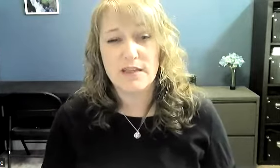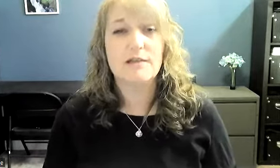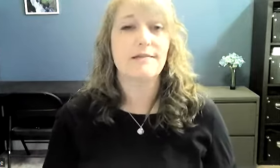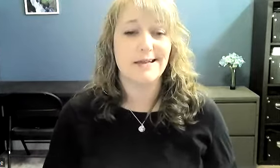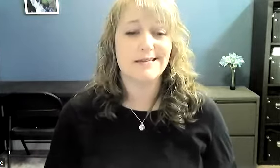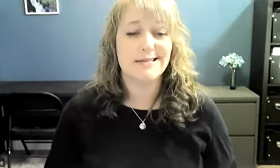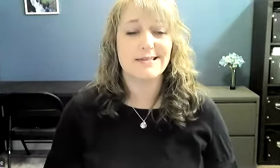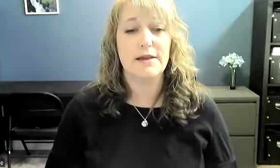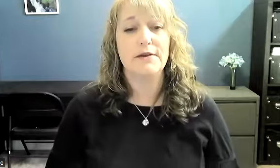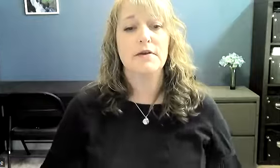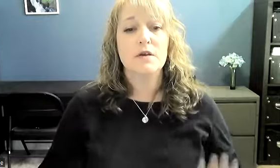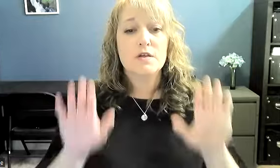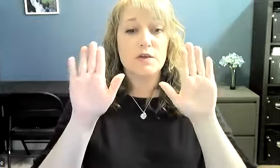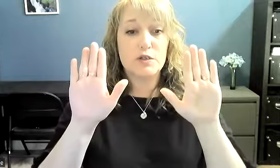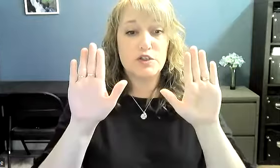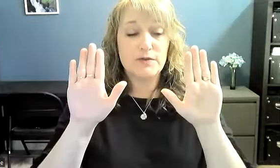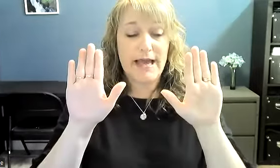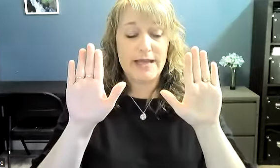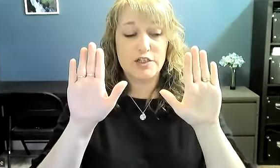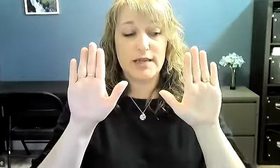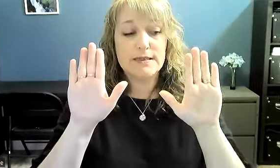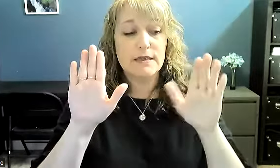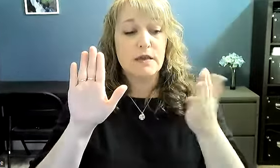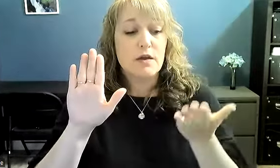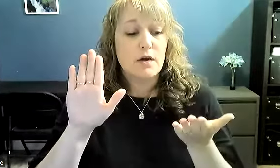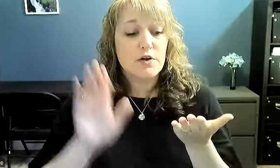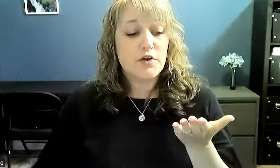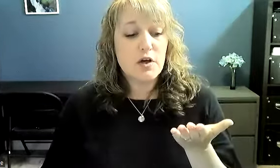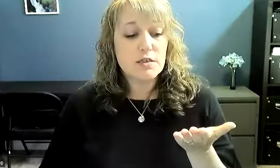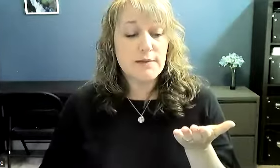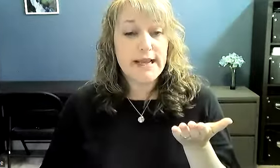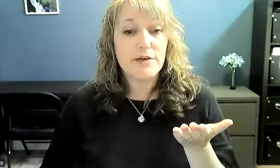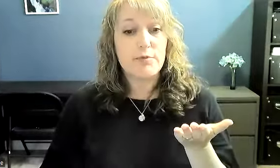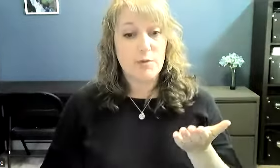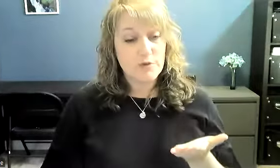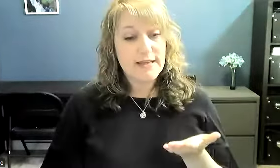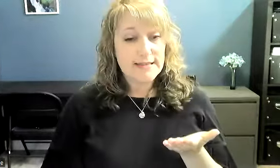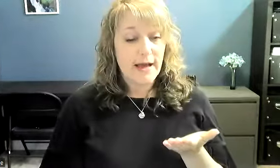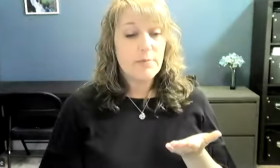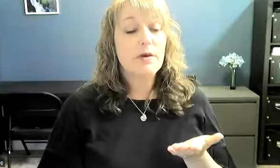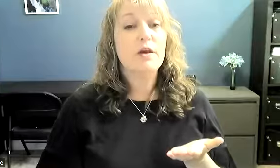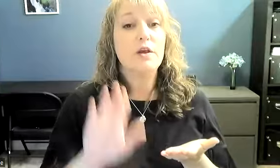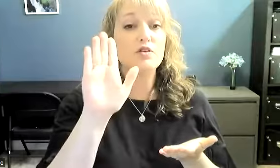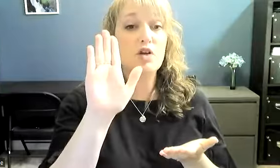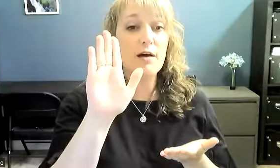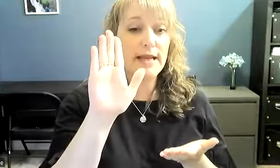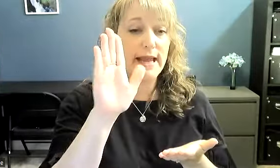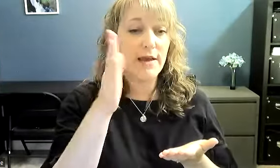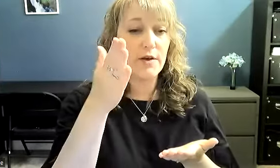it, that's this sign. So you want 2 flat hand shapes. On your non-dominant hand, your palm will face up. Your dominant hand,